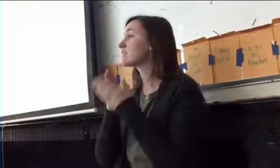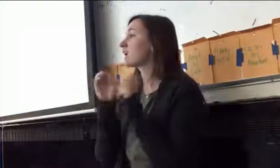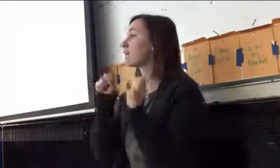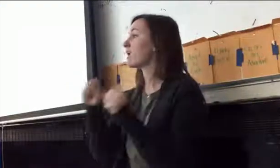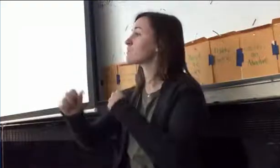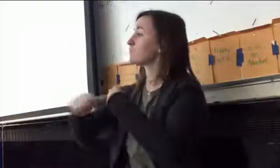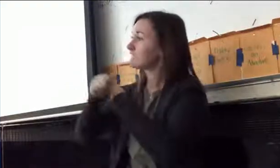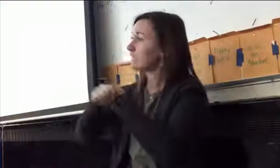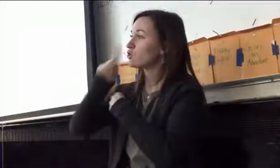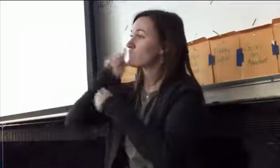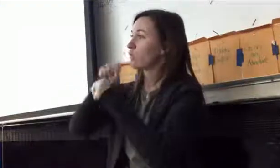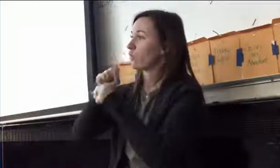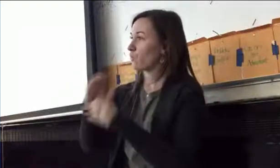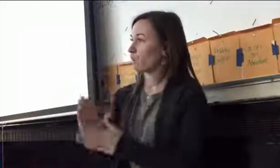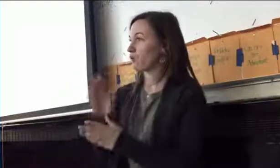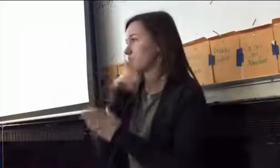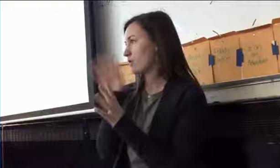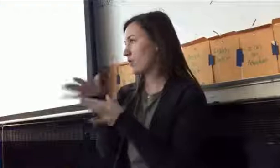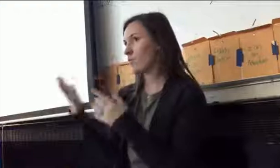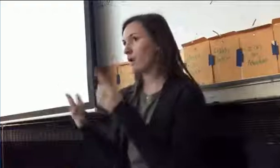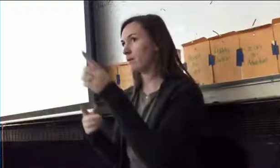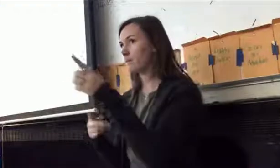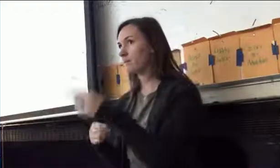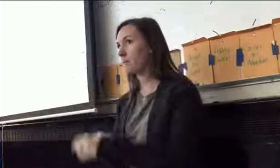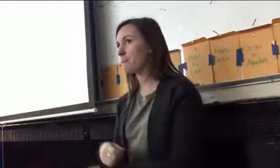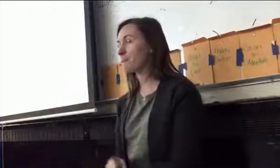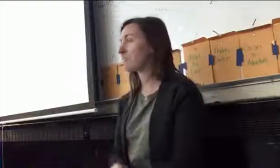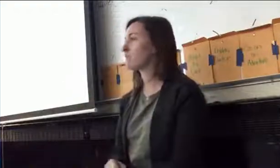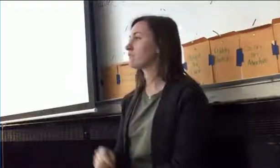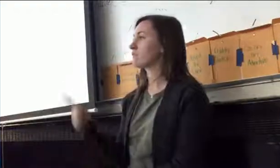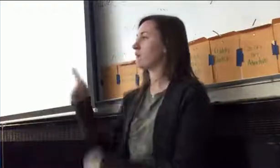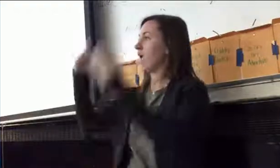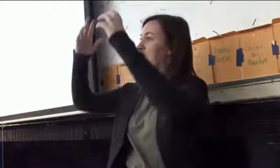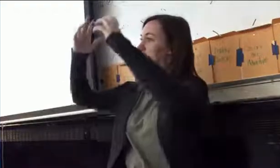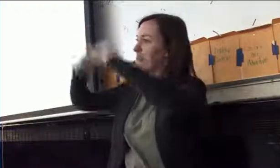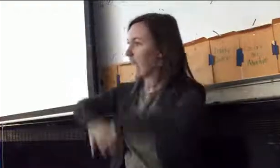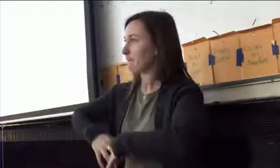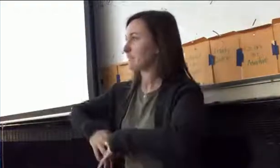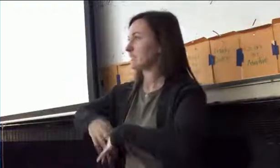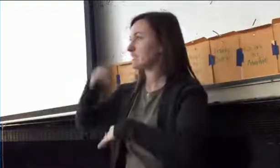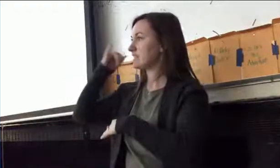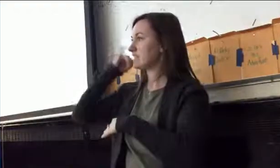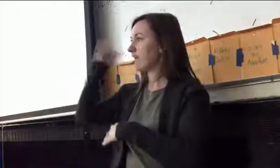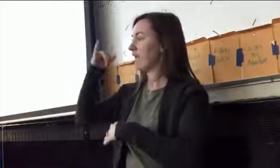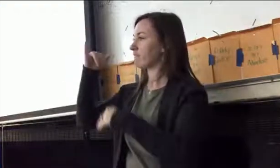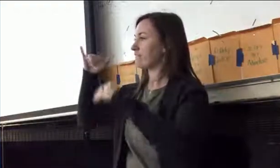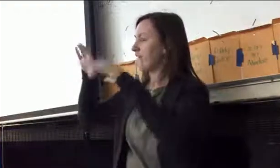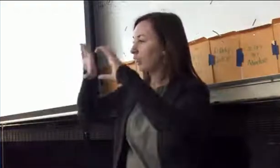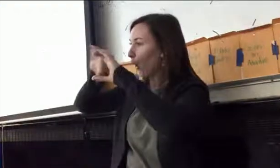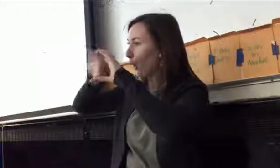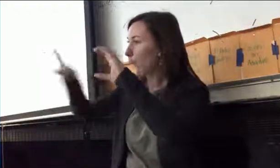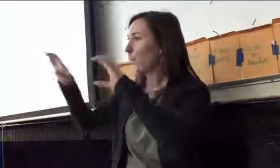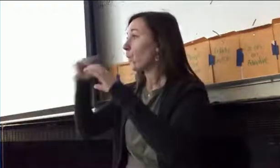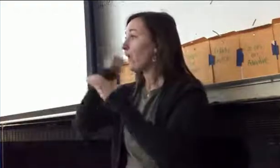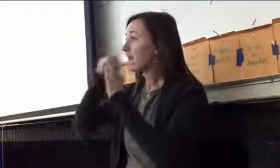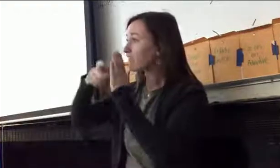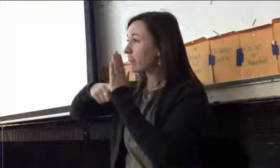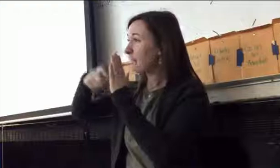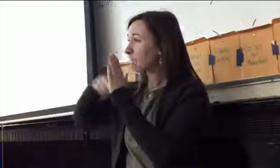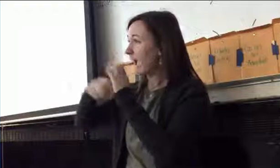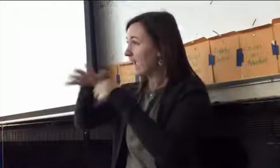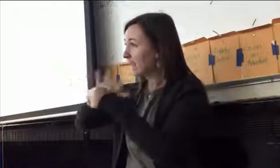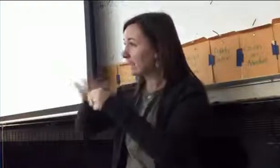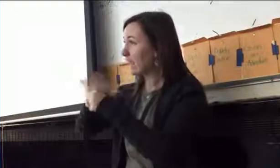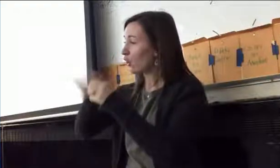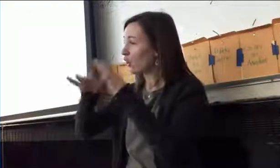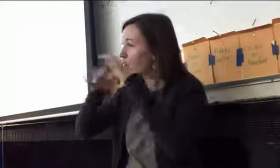dangers to the workers? Raising your hand. Yes. Structural collapse. Okay, yeah. What happens if, let's say, the mine collapses, or maybe